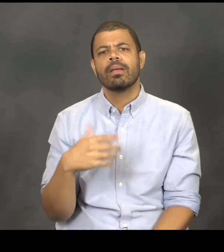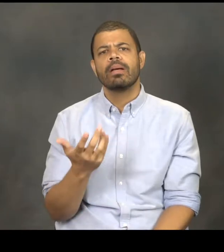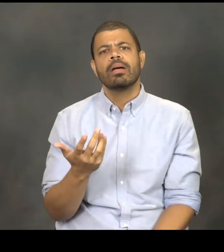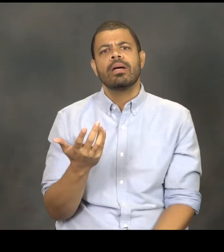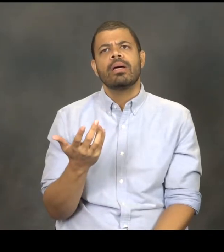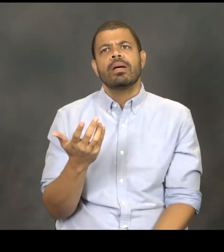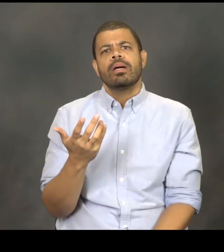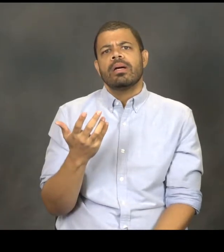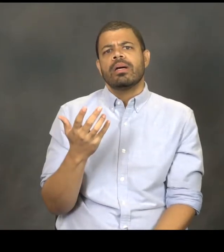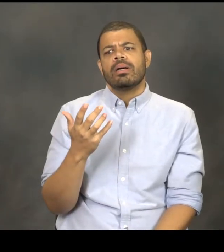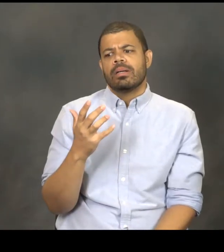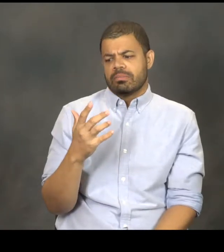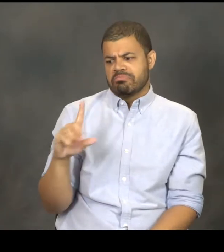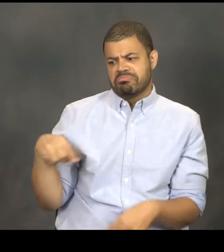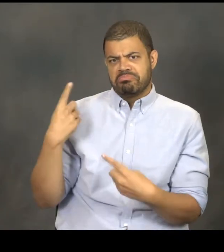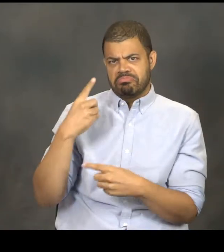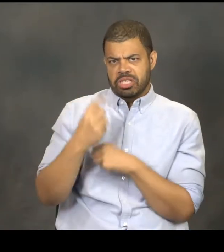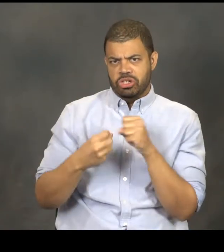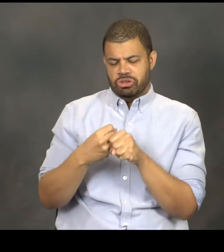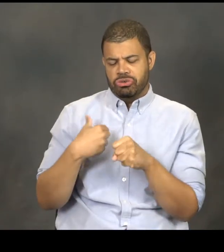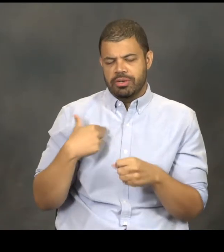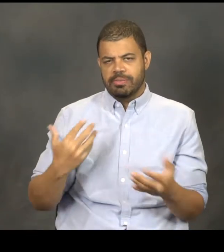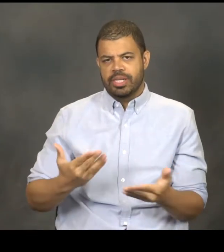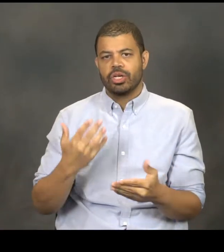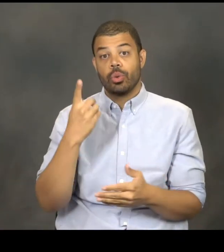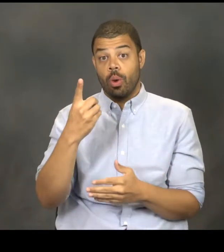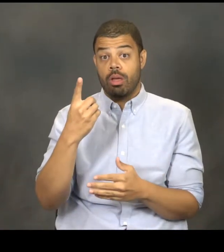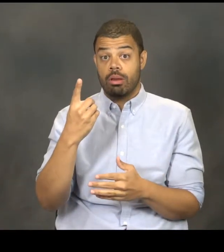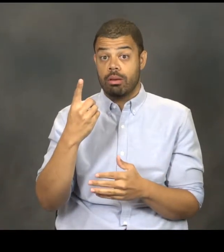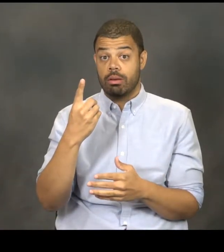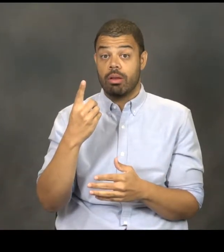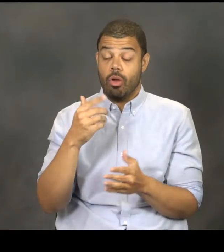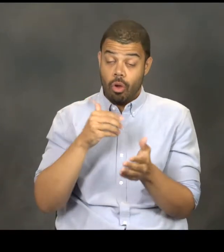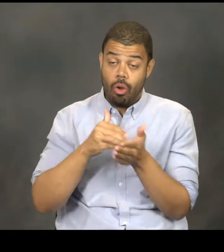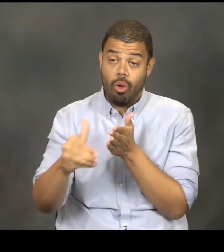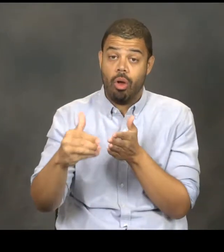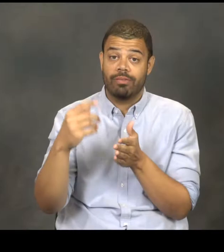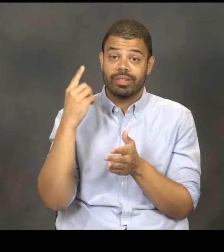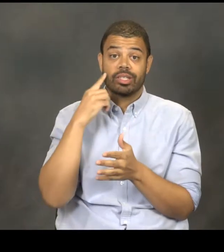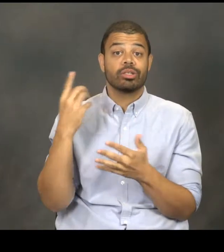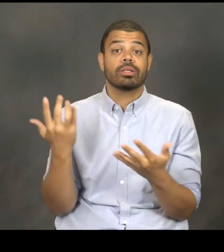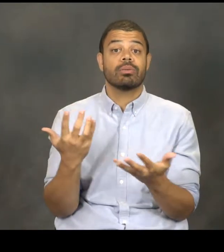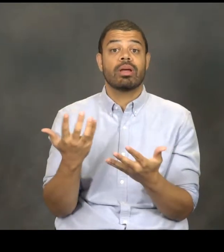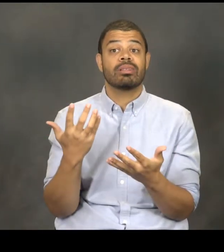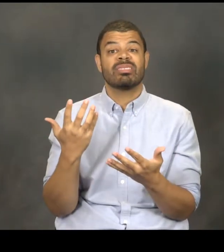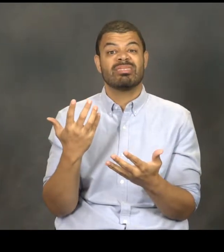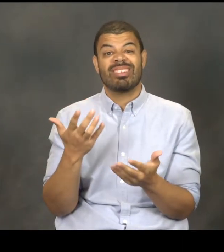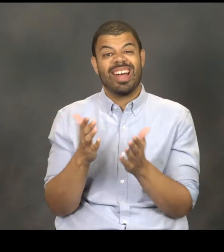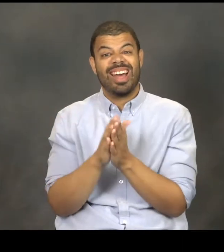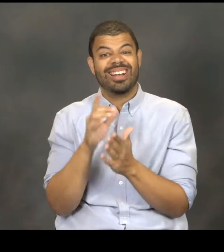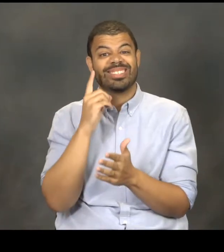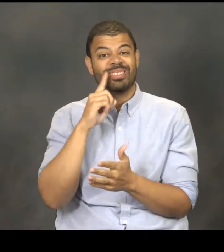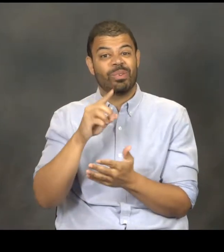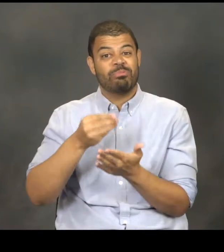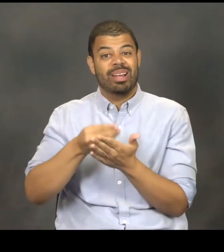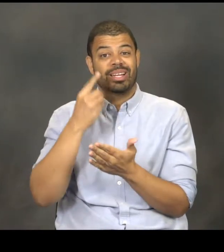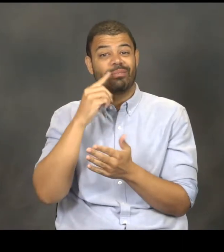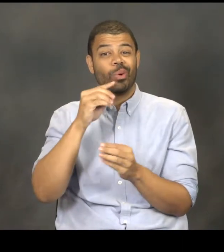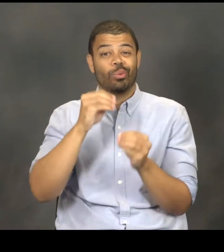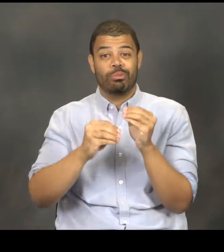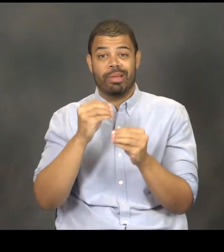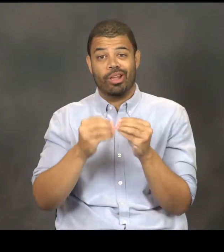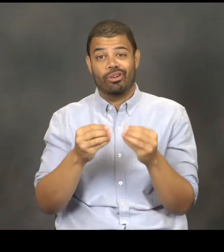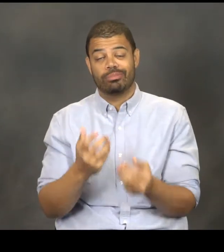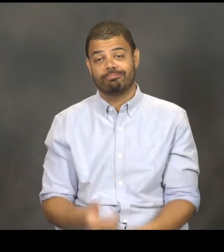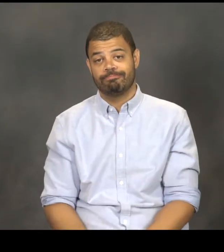In about the year that I've been here, one of the calls I get most often are, do you just have money for repairs? Because